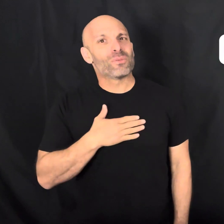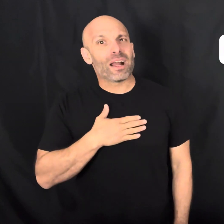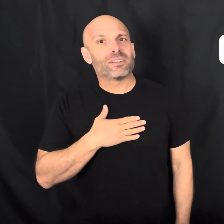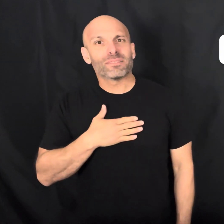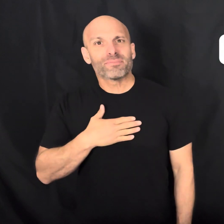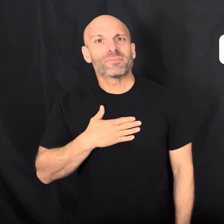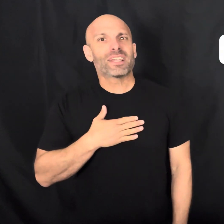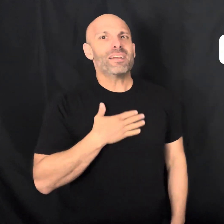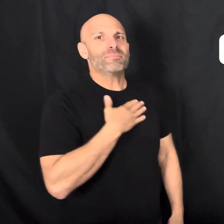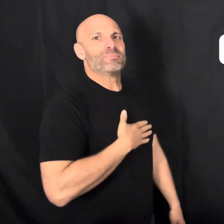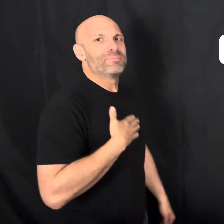around, okay?